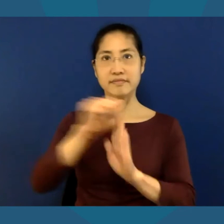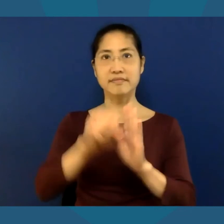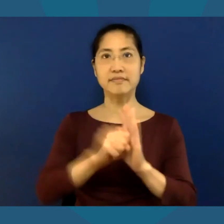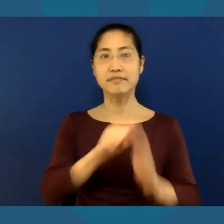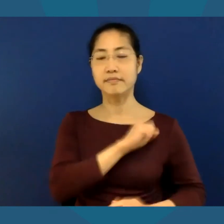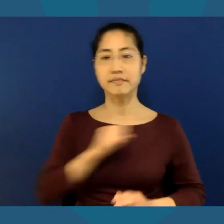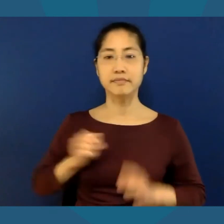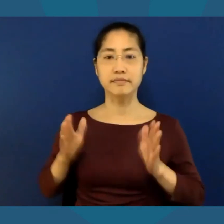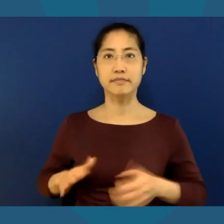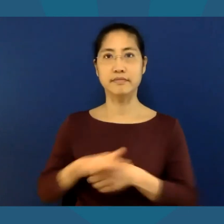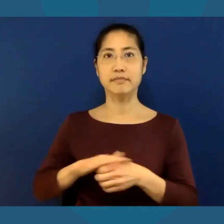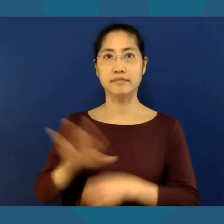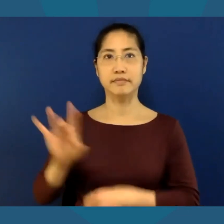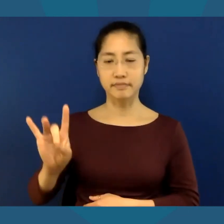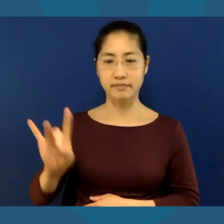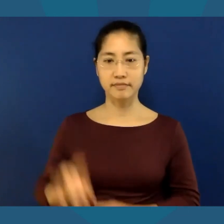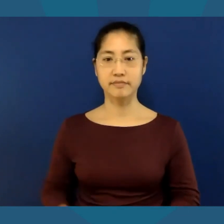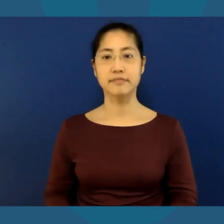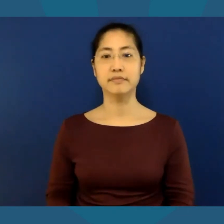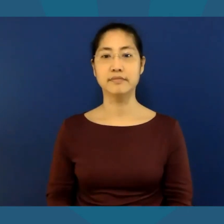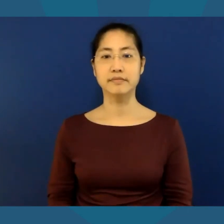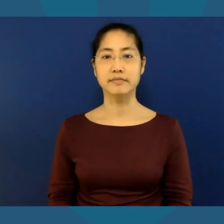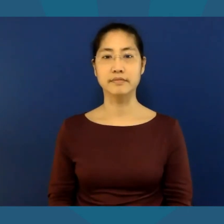Candidates for State Senator, District 8.